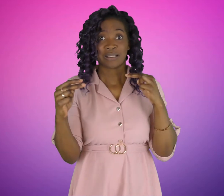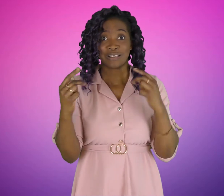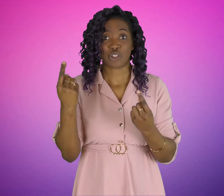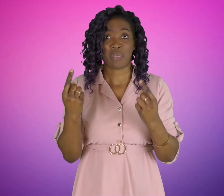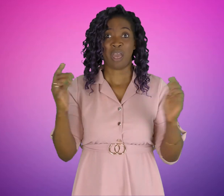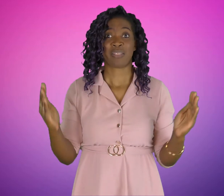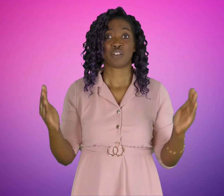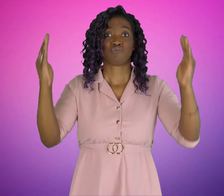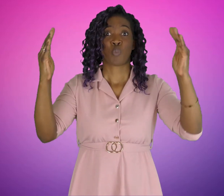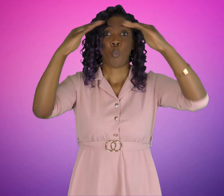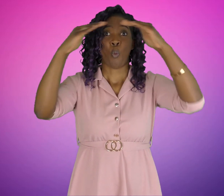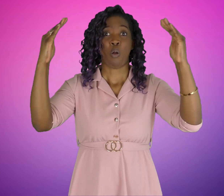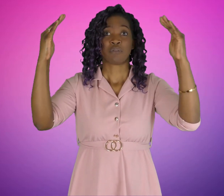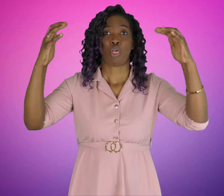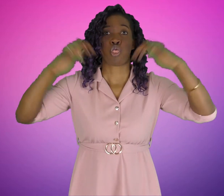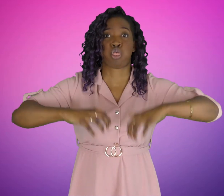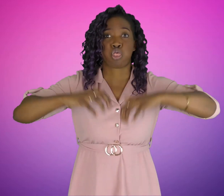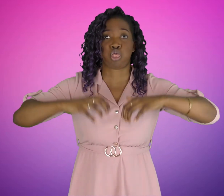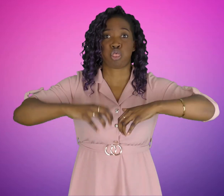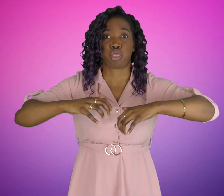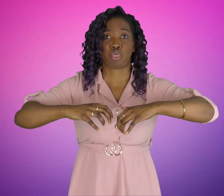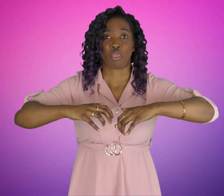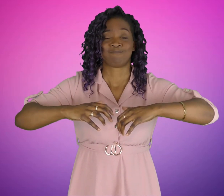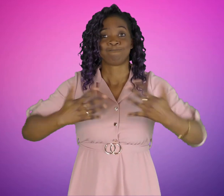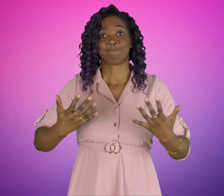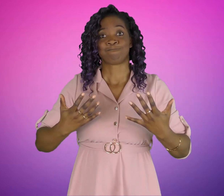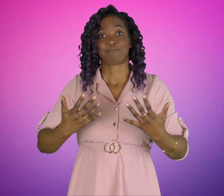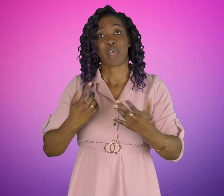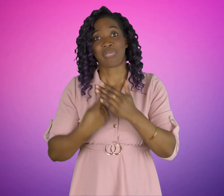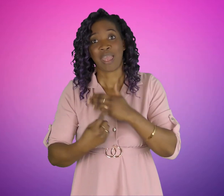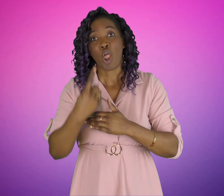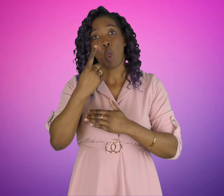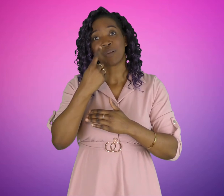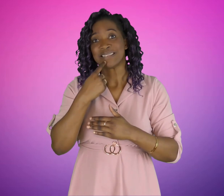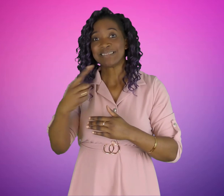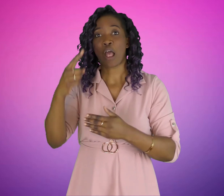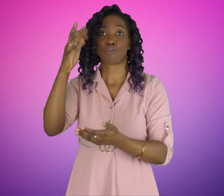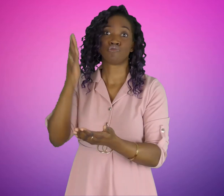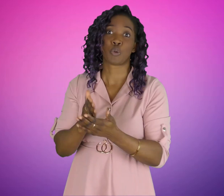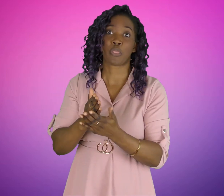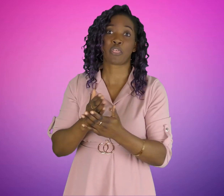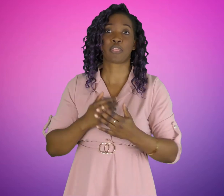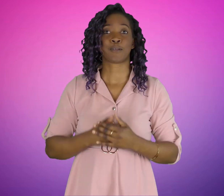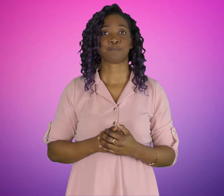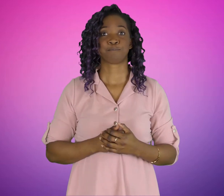no clothes or walls or roof, there was nothing left to tell but truth. So they told it. Tweet,